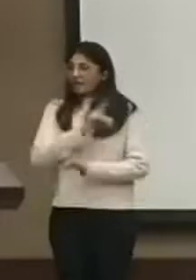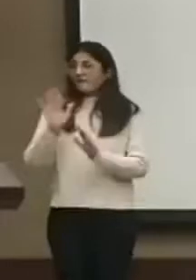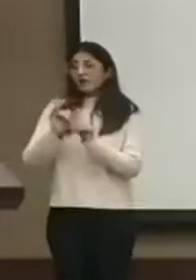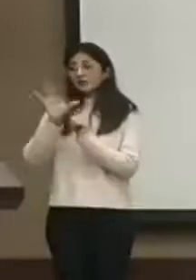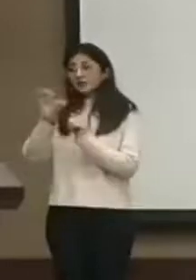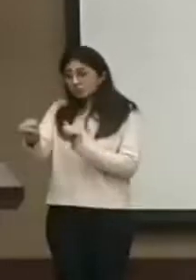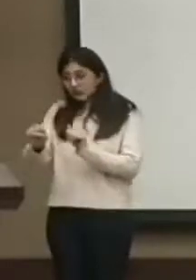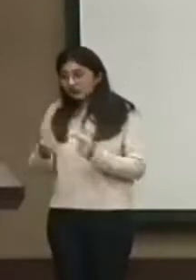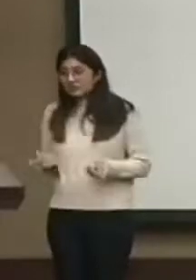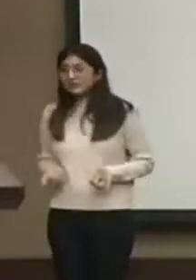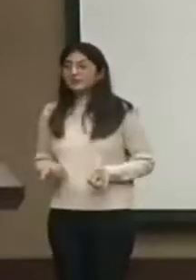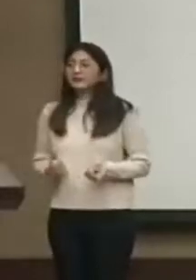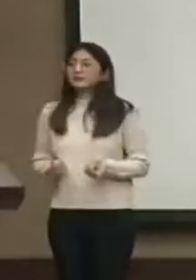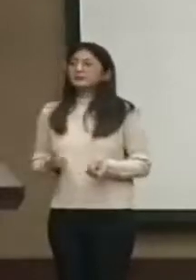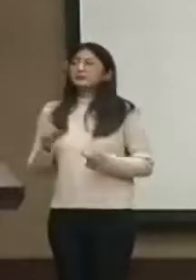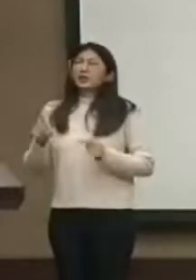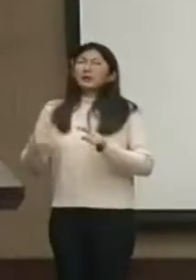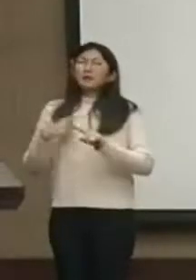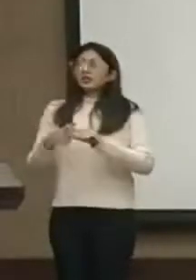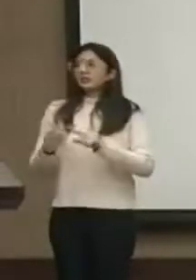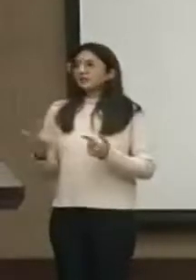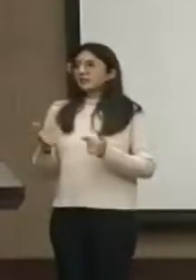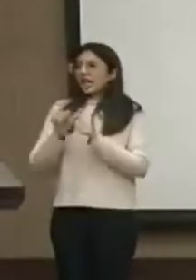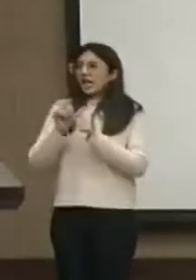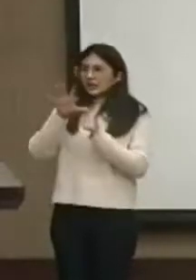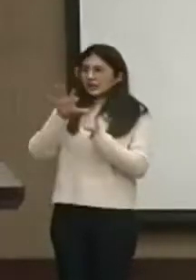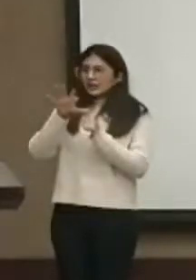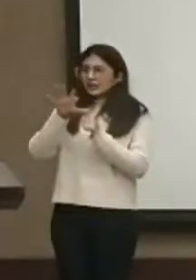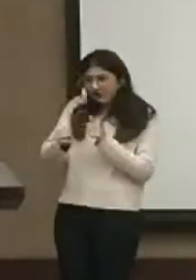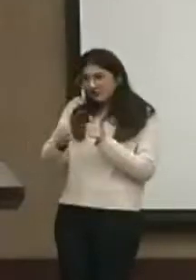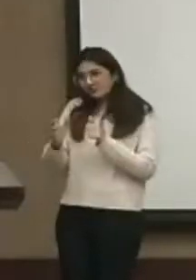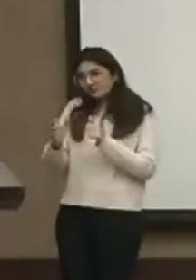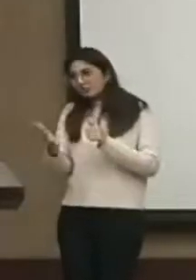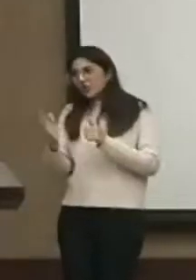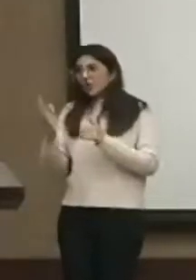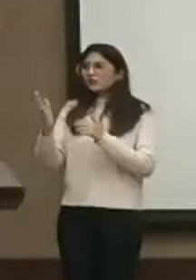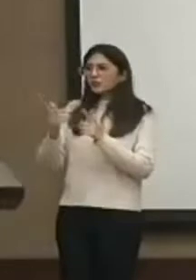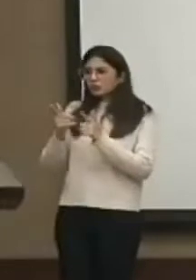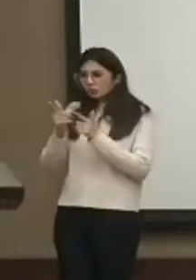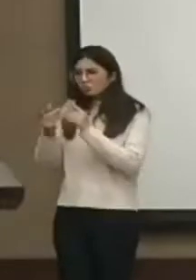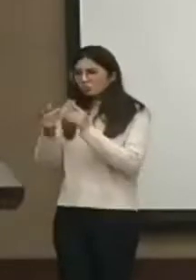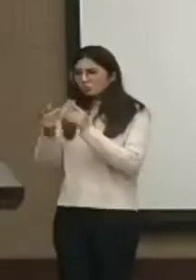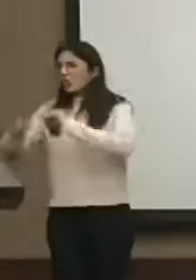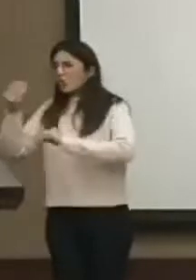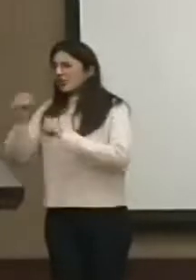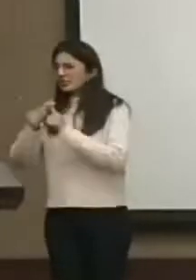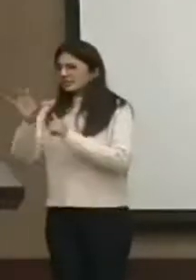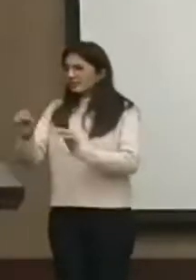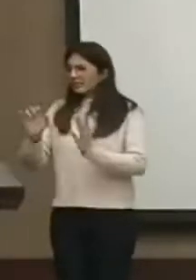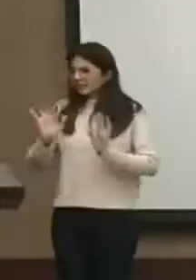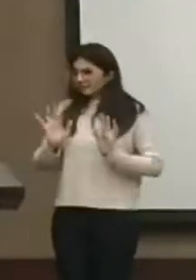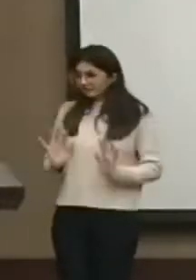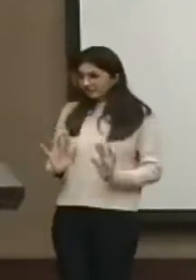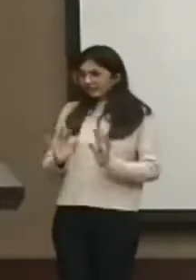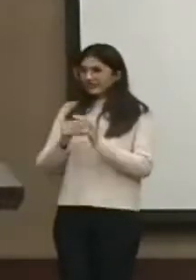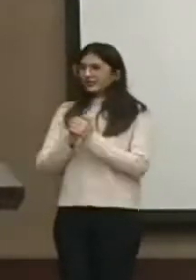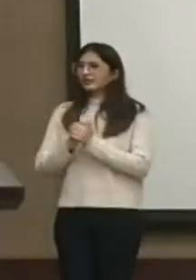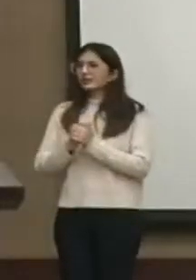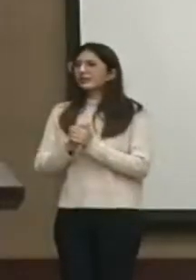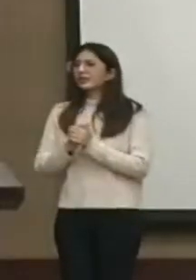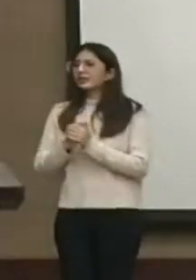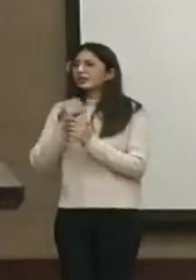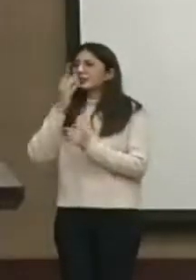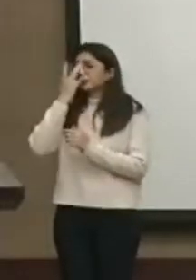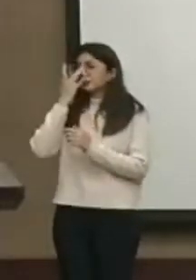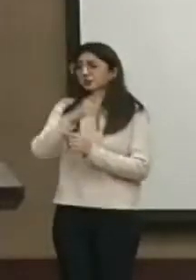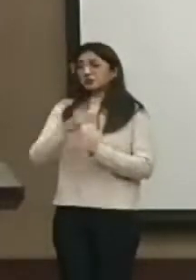accessible and or towards accessible, gravitating towards being accessible. And you've also been kind of